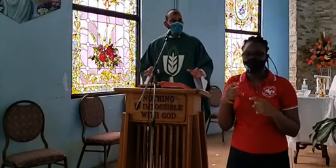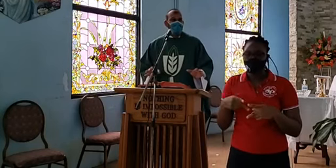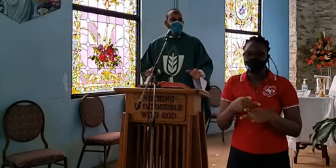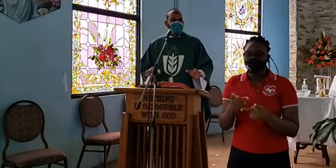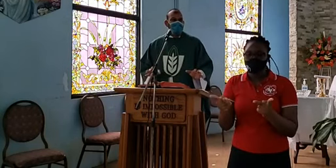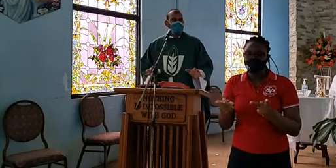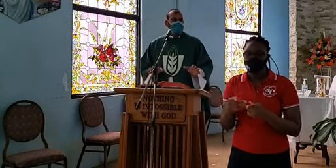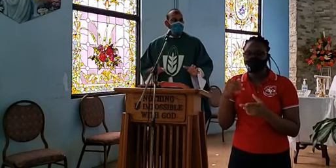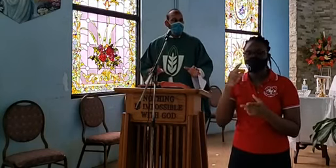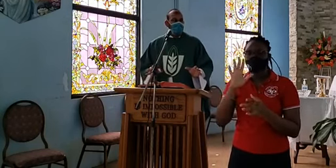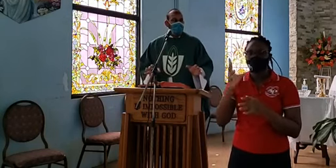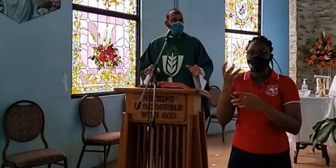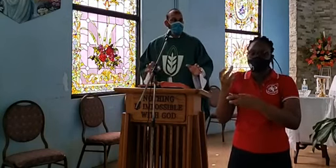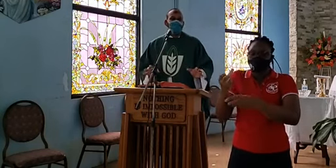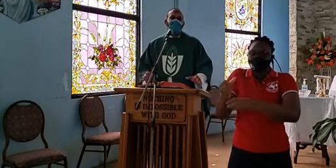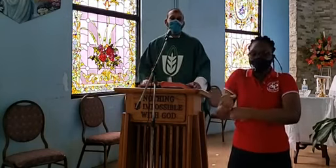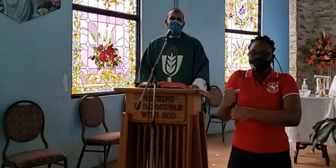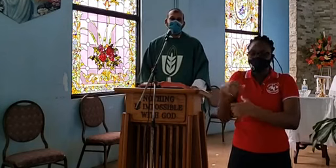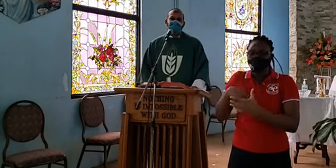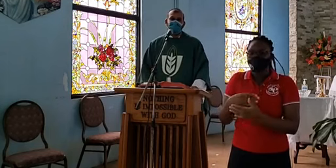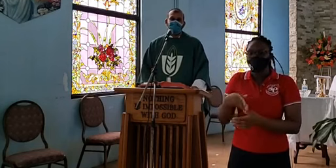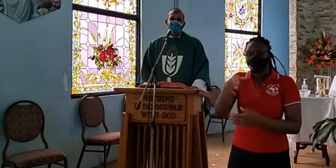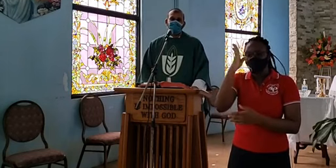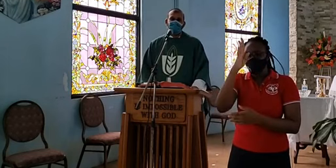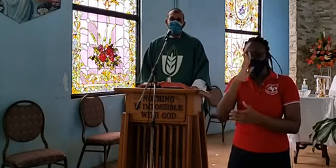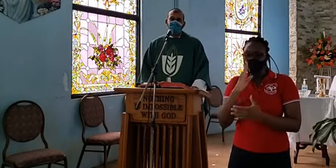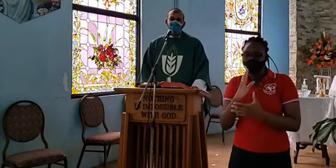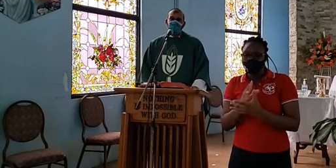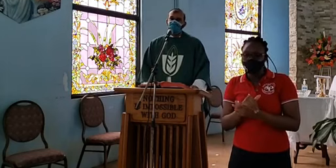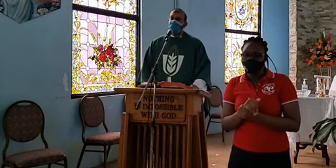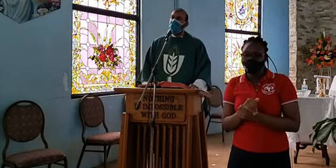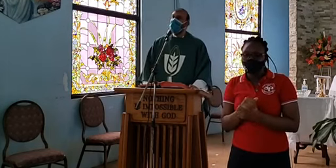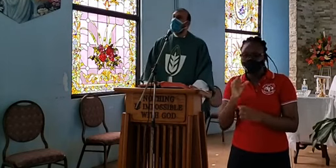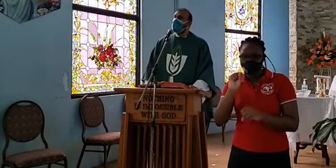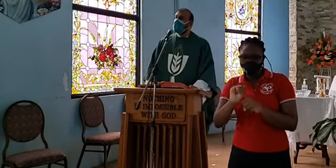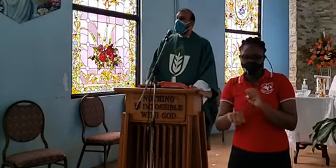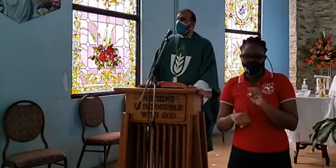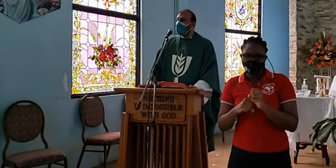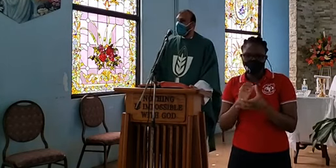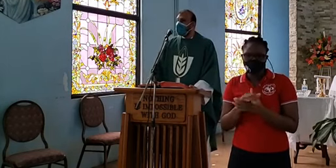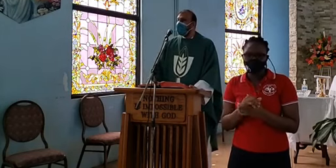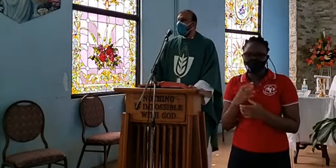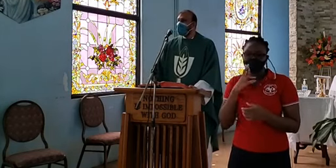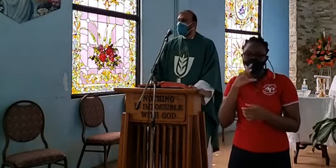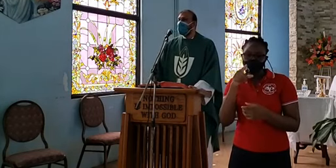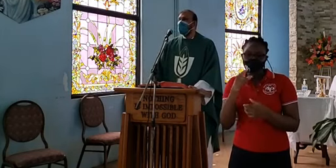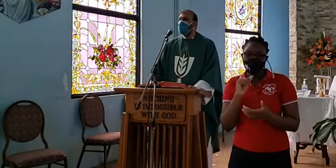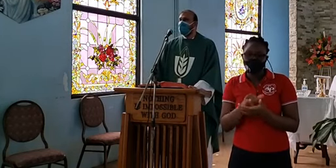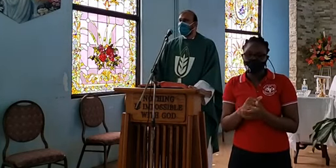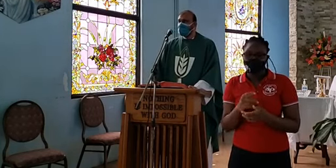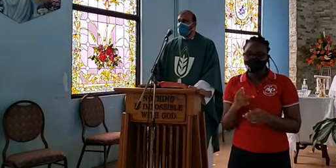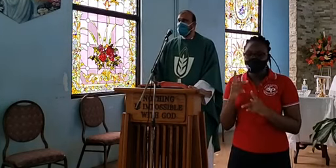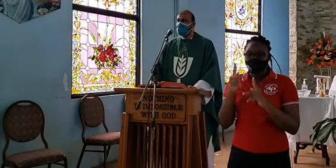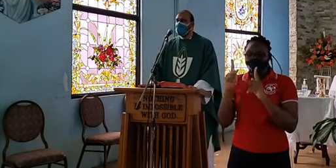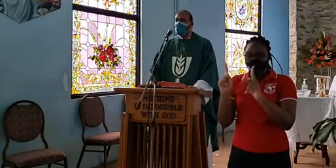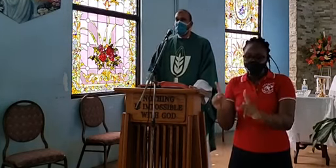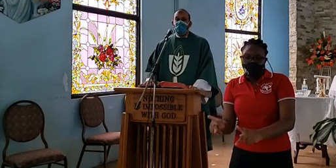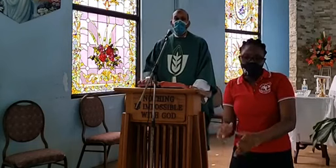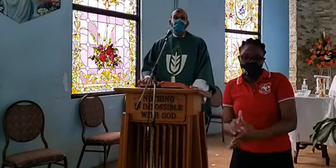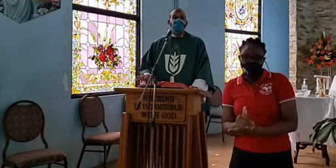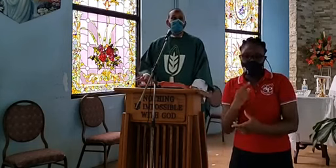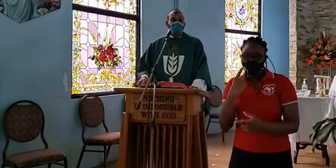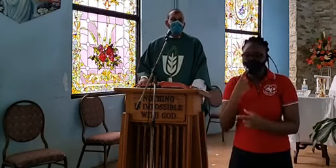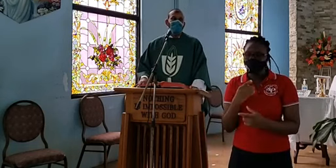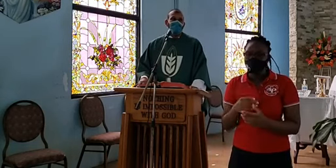their trust in Almighty God. So, are you that type of person